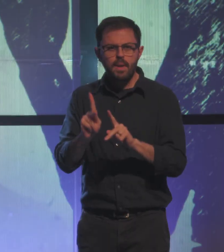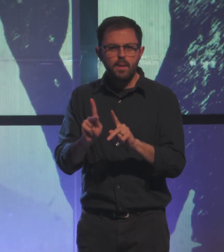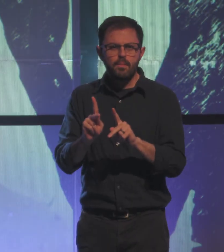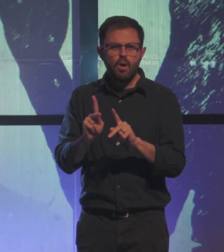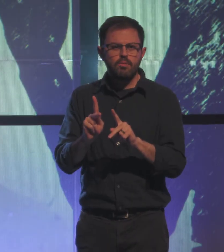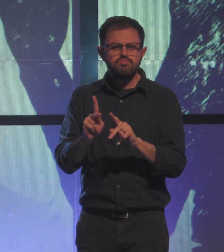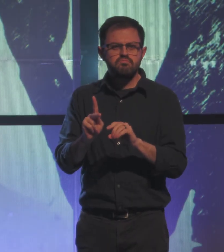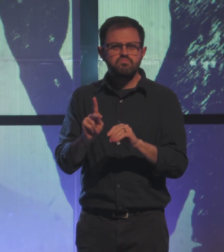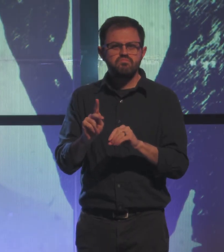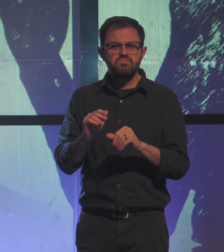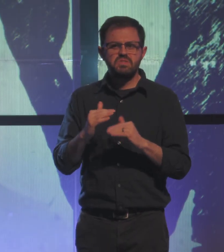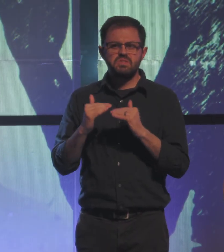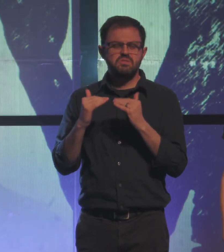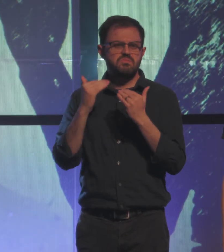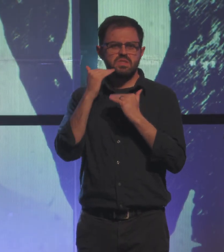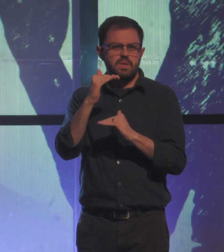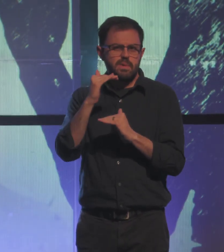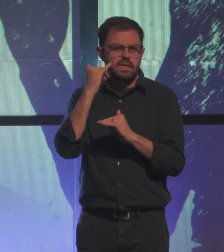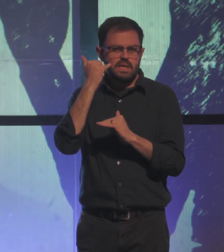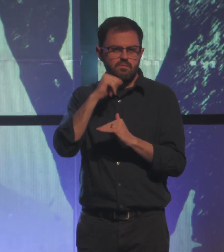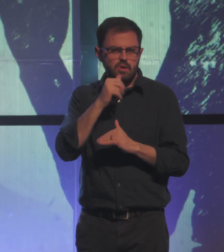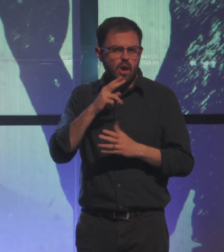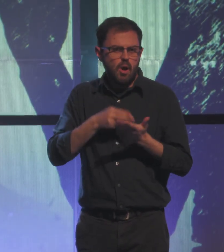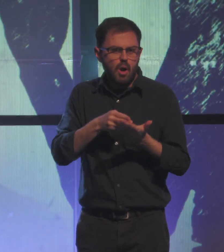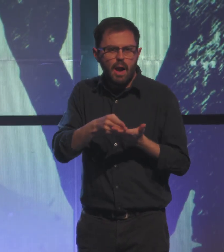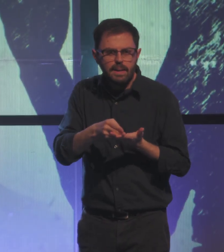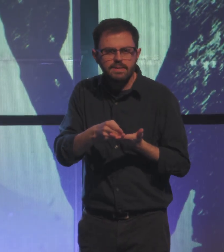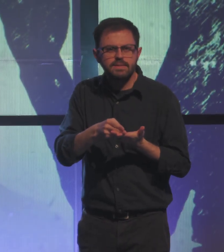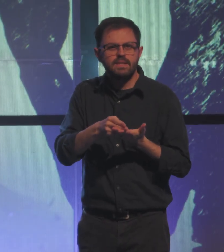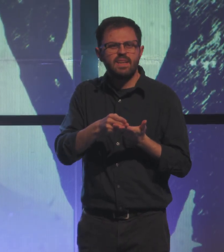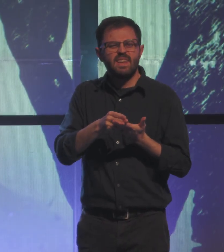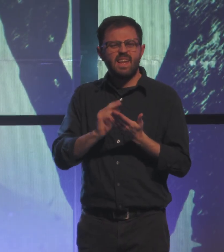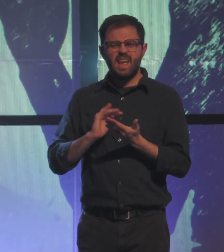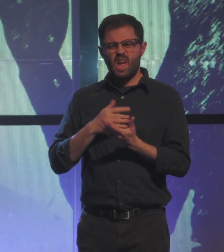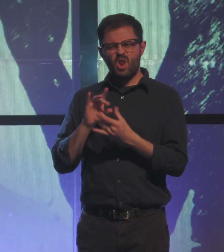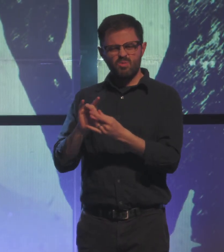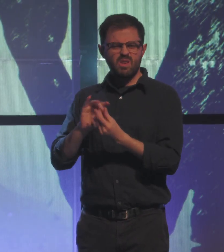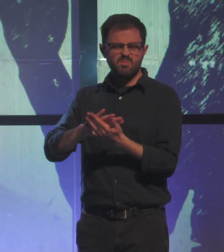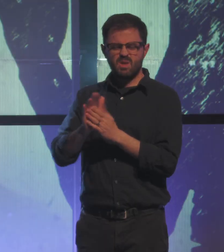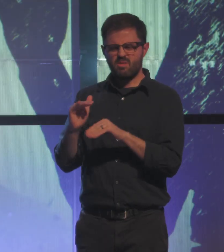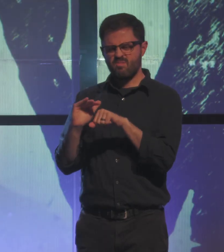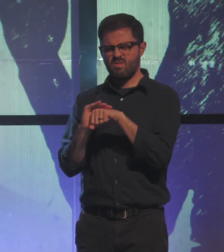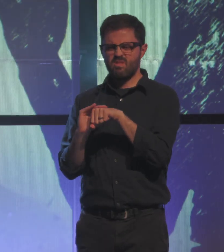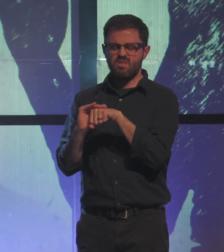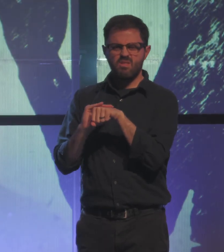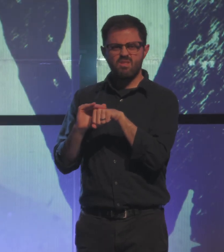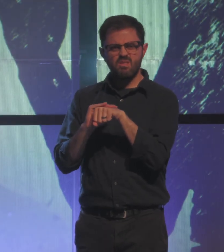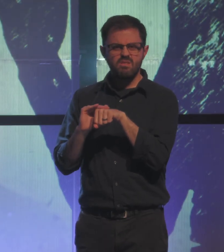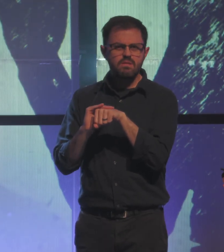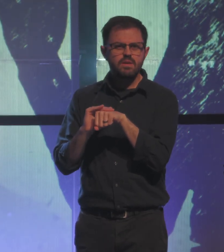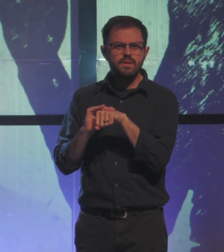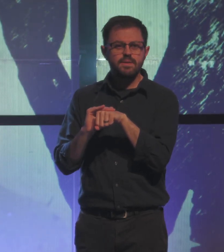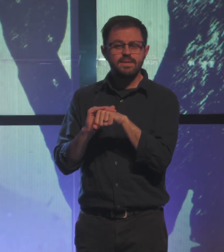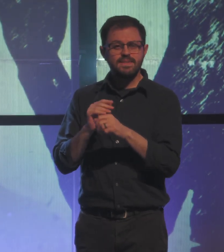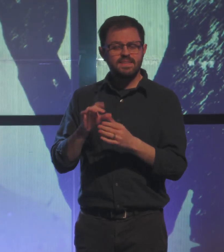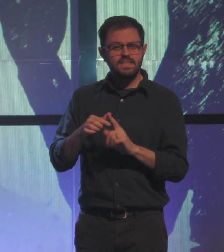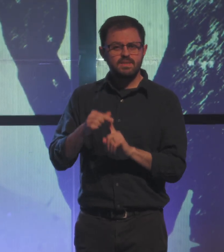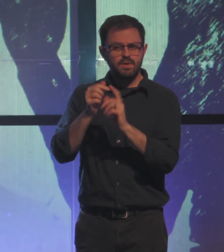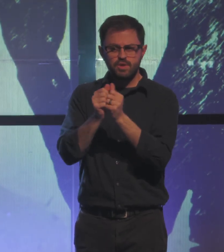silence, it really starts to create this shallowness, especially in our close relationships, when that honesty is not